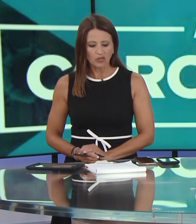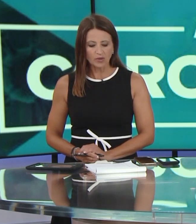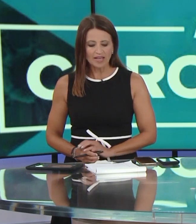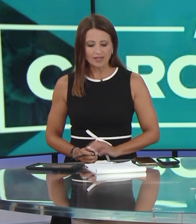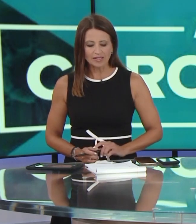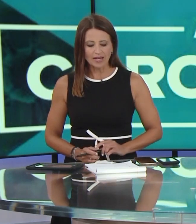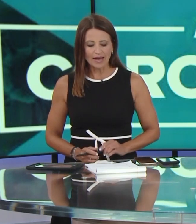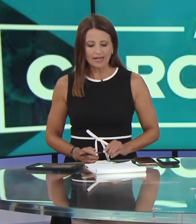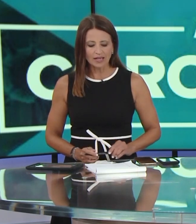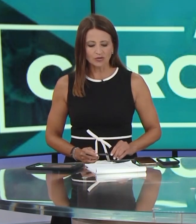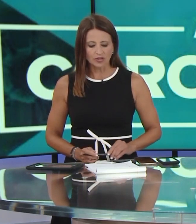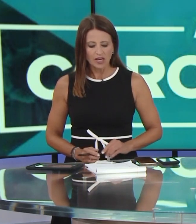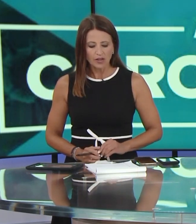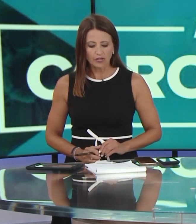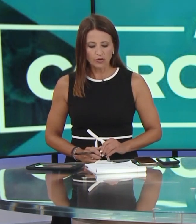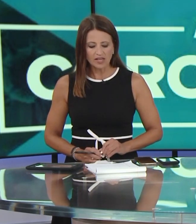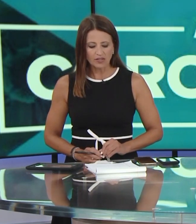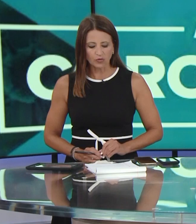down.